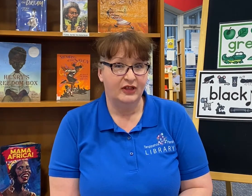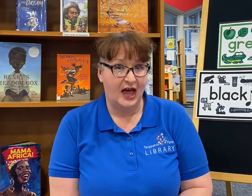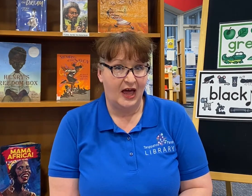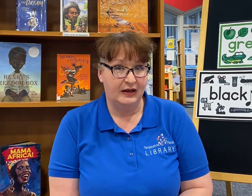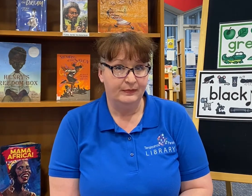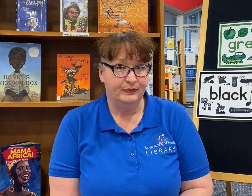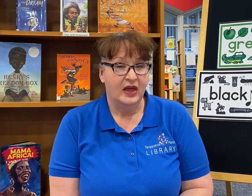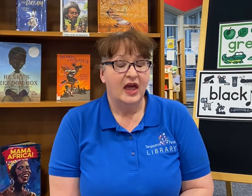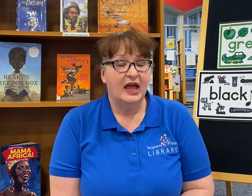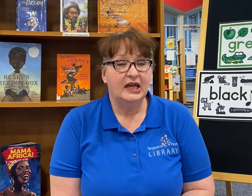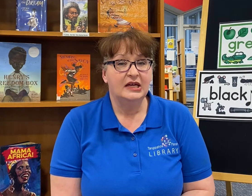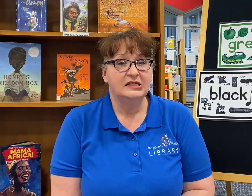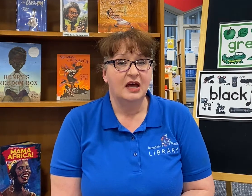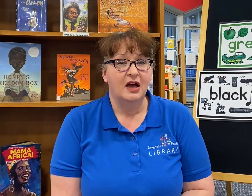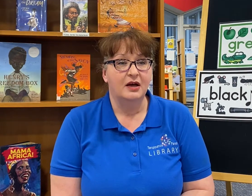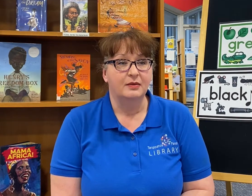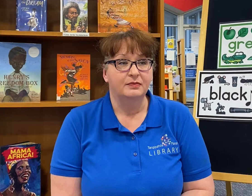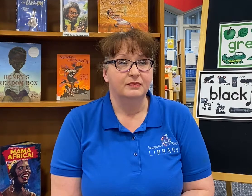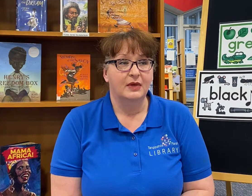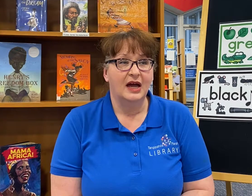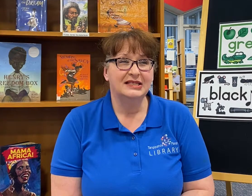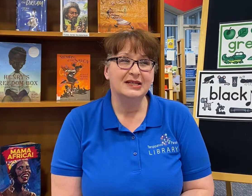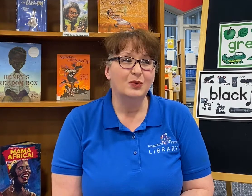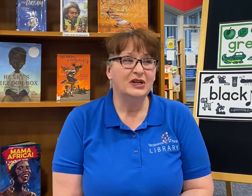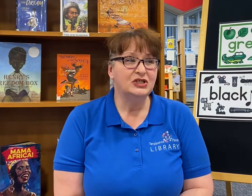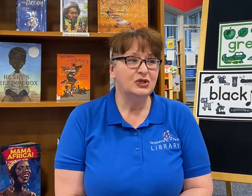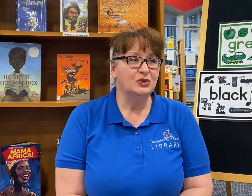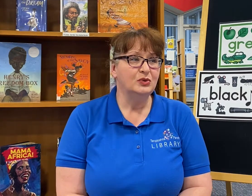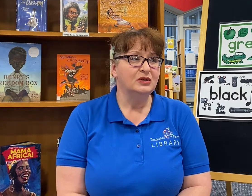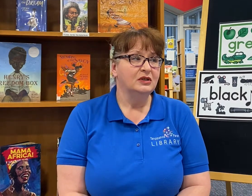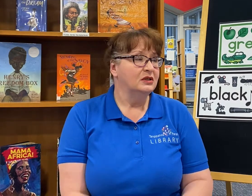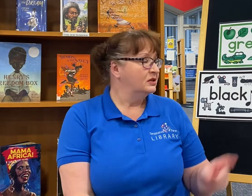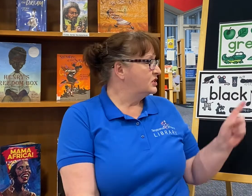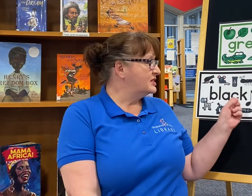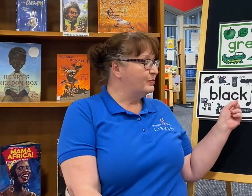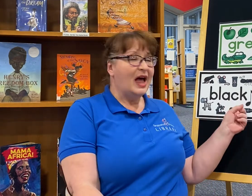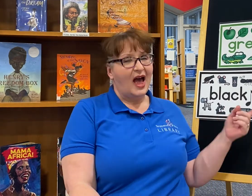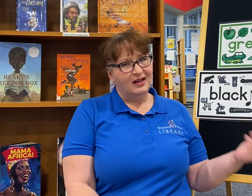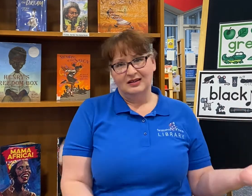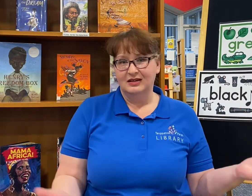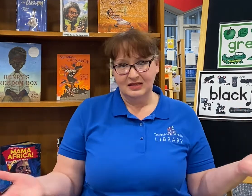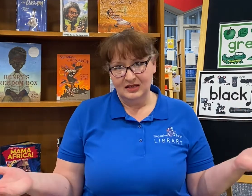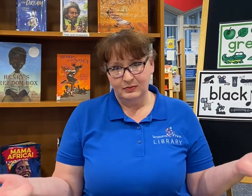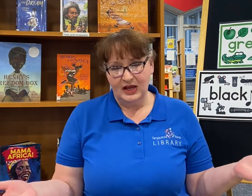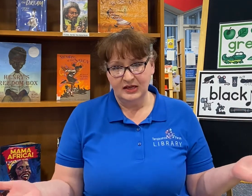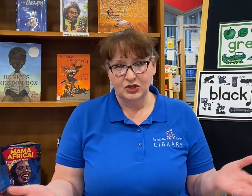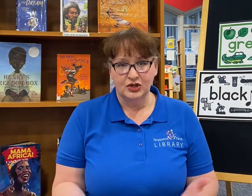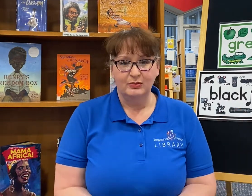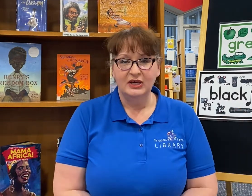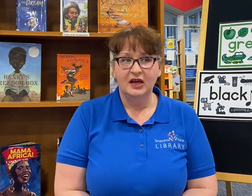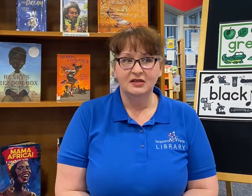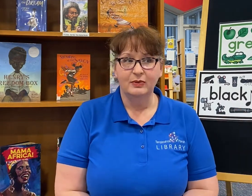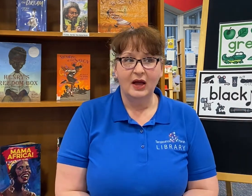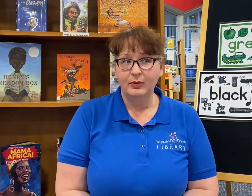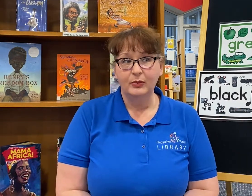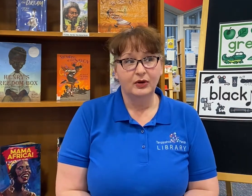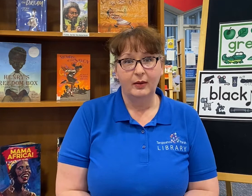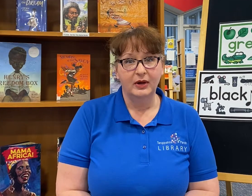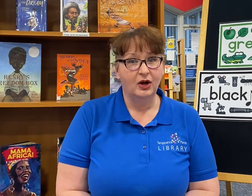flag. And I didn't want to do just black, because that's Black history, because Black people come in all